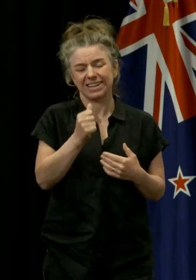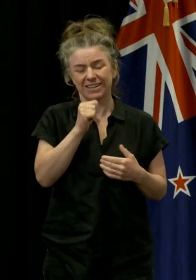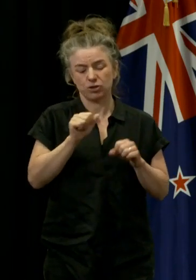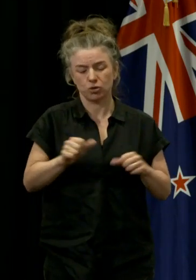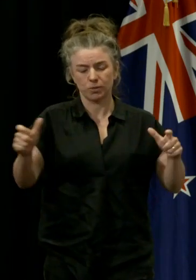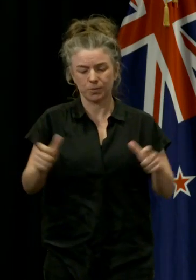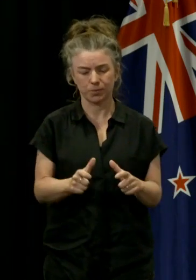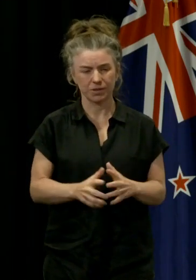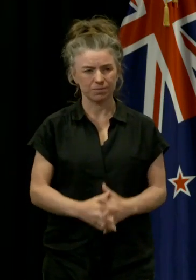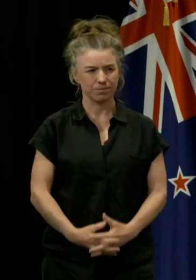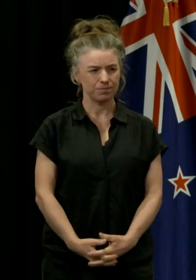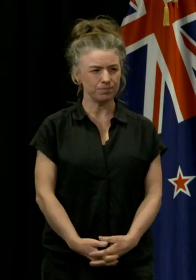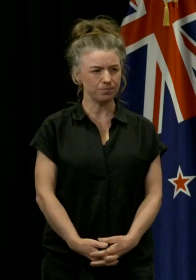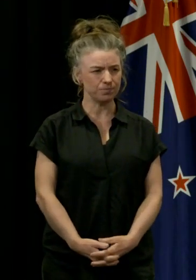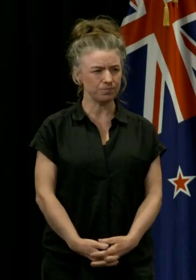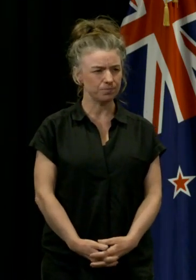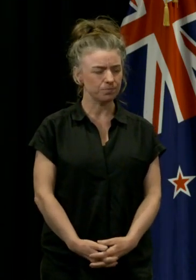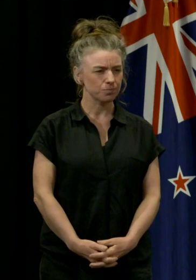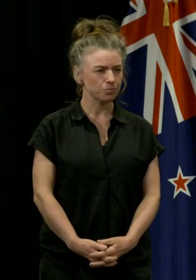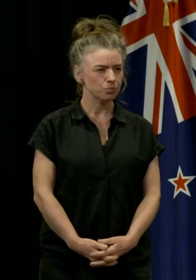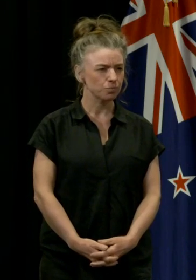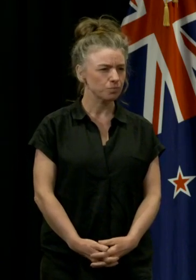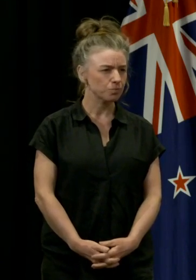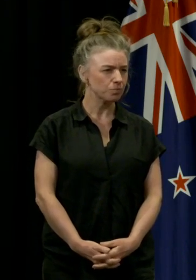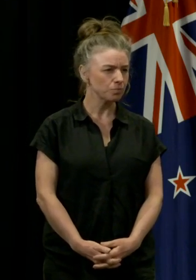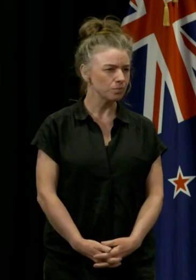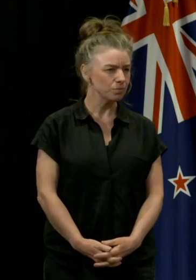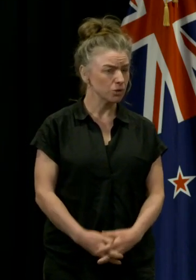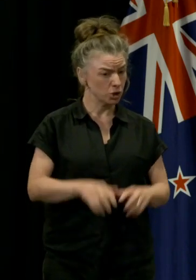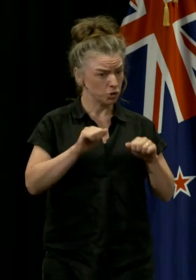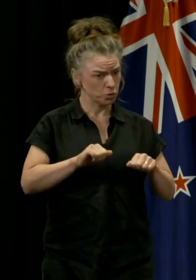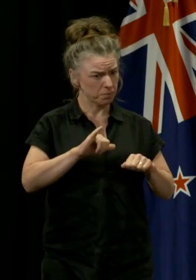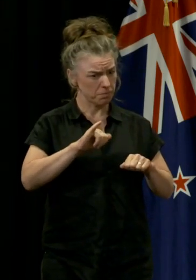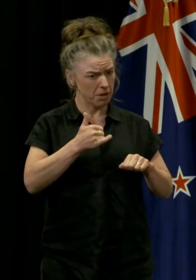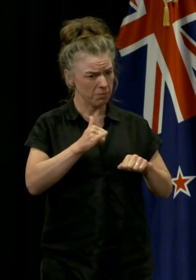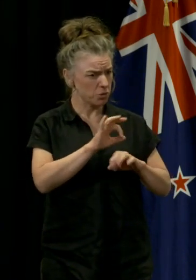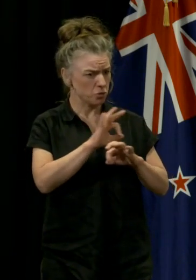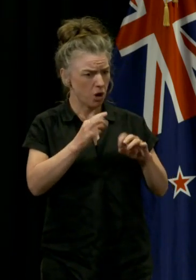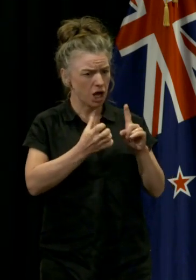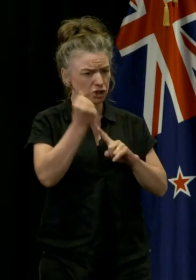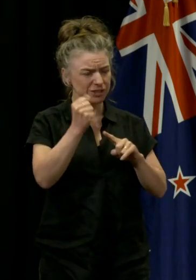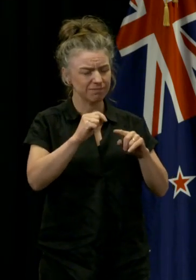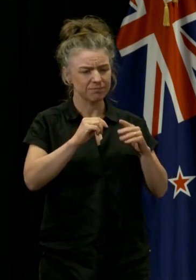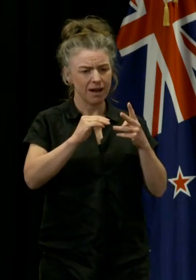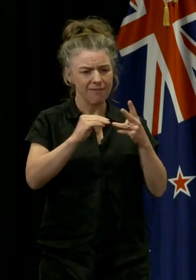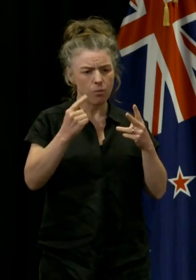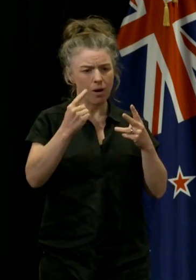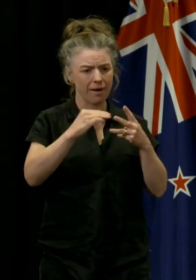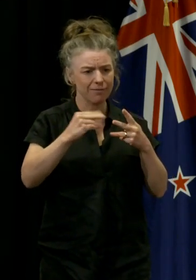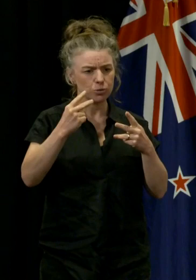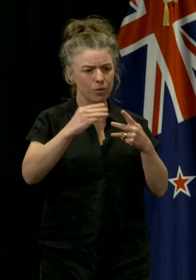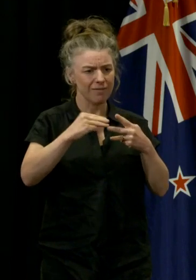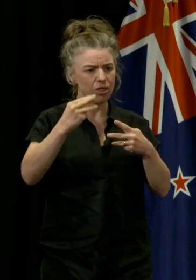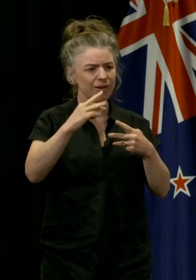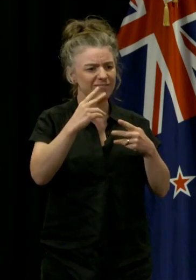mean for students that might be hoping to attain certain levels of schooling this year? Like, is it just in the never never, or? Look, at this point,